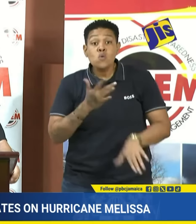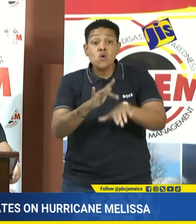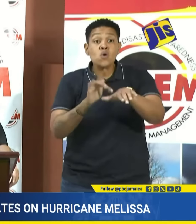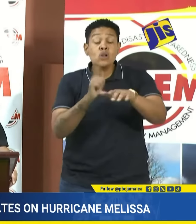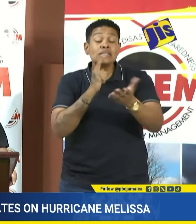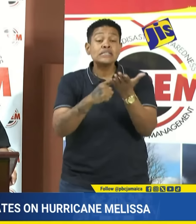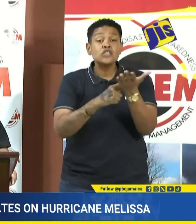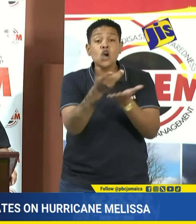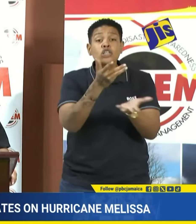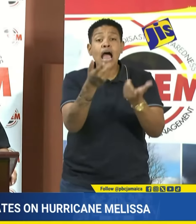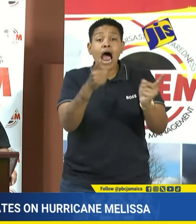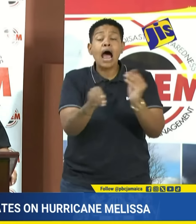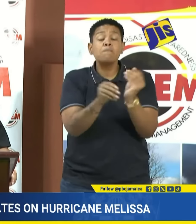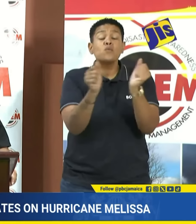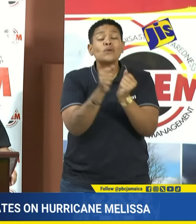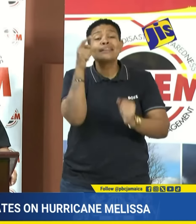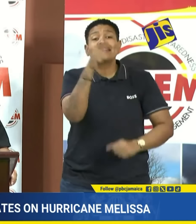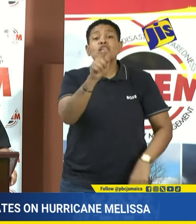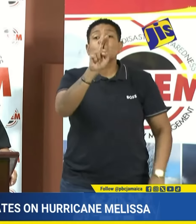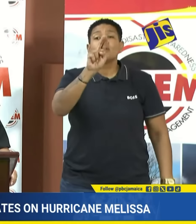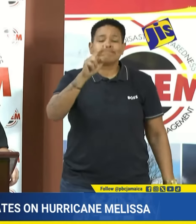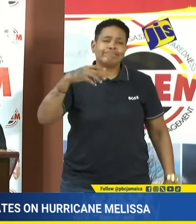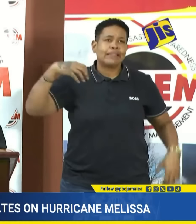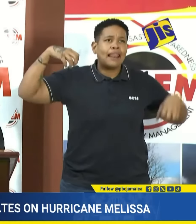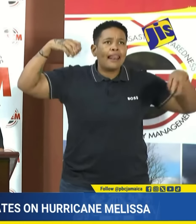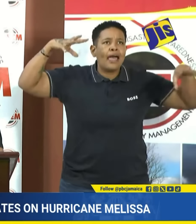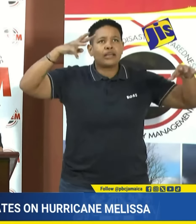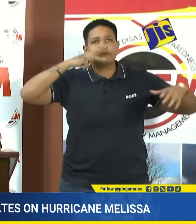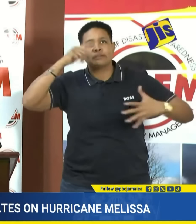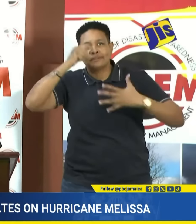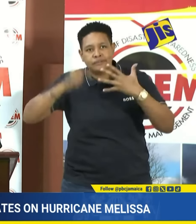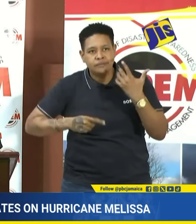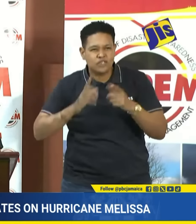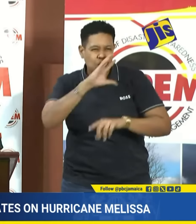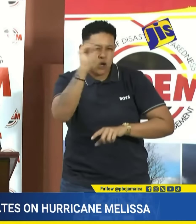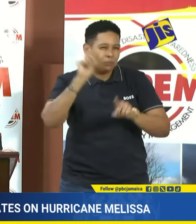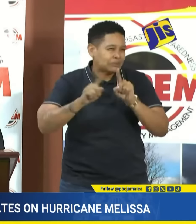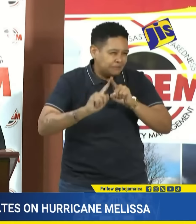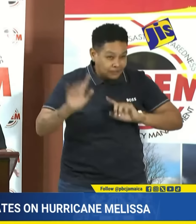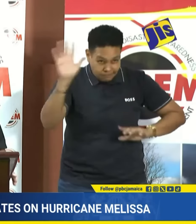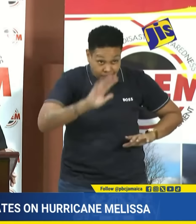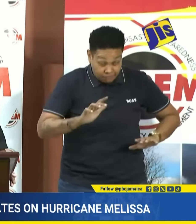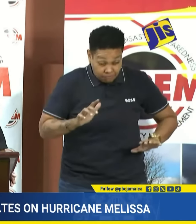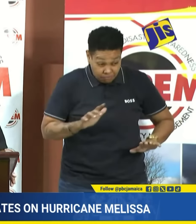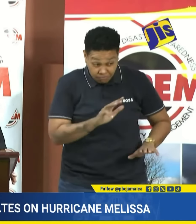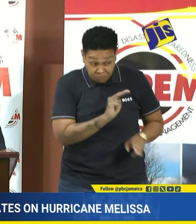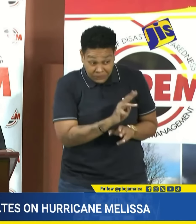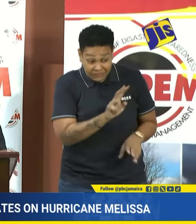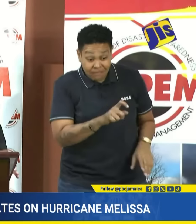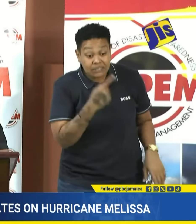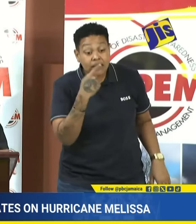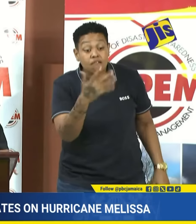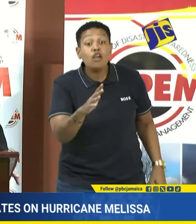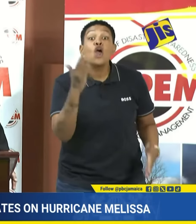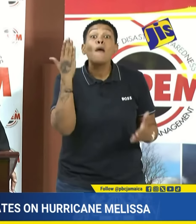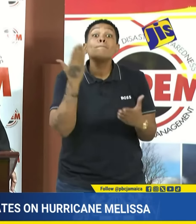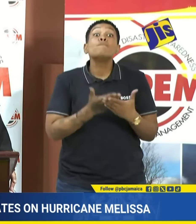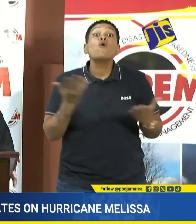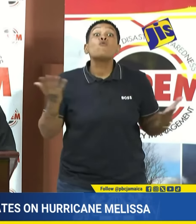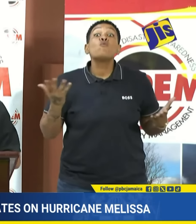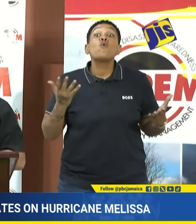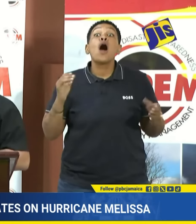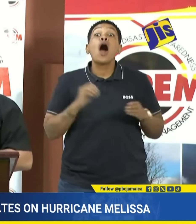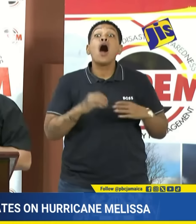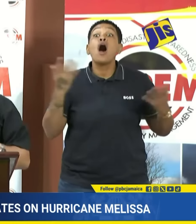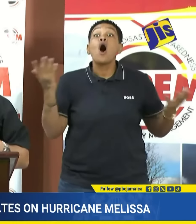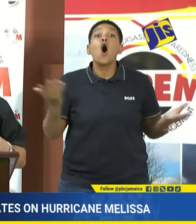earlier discussion with the utility providers, Minister Vaz made an important point. The proof of the pudding is going to be in